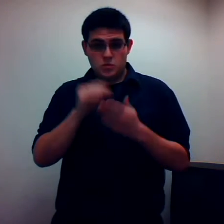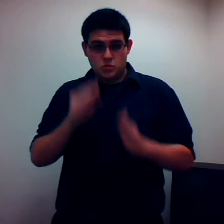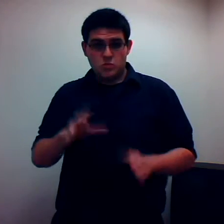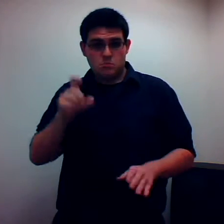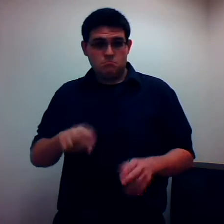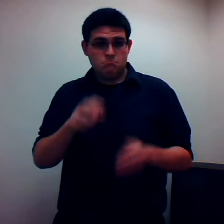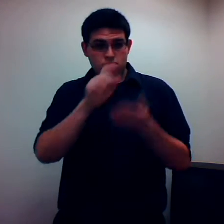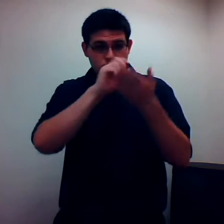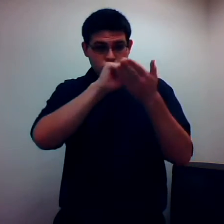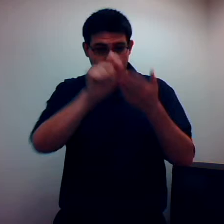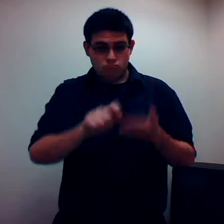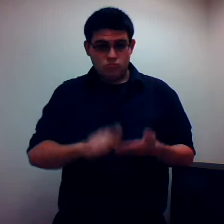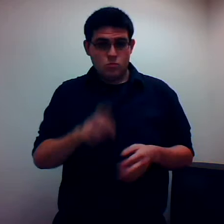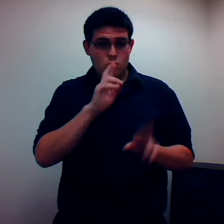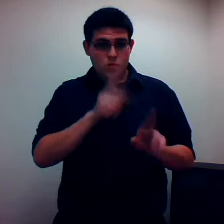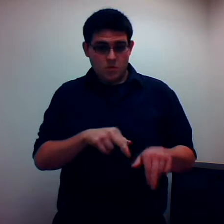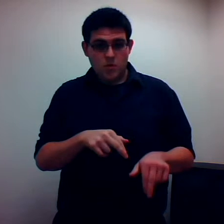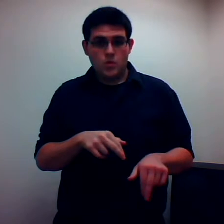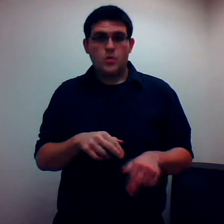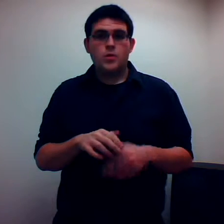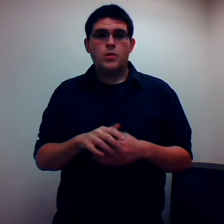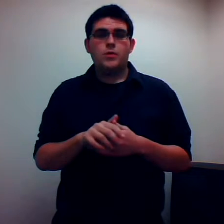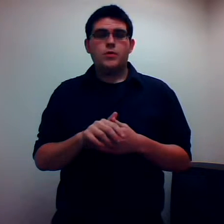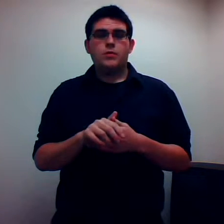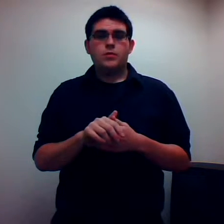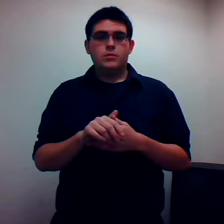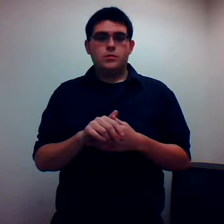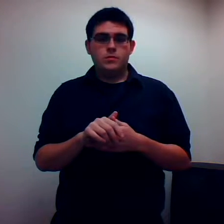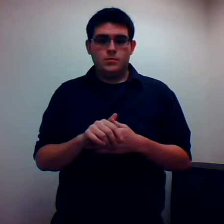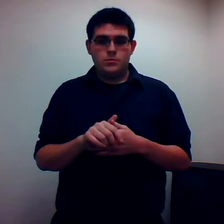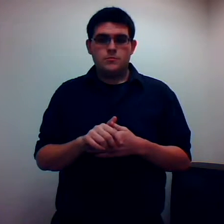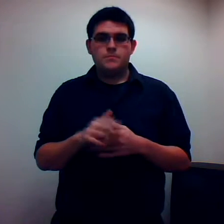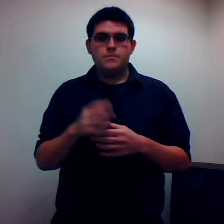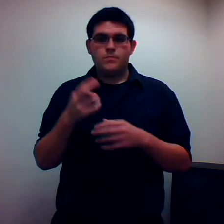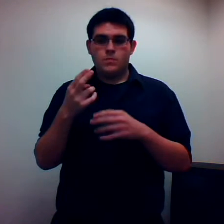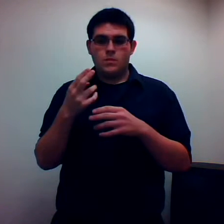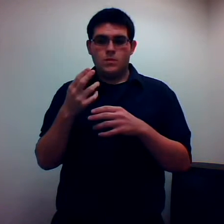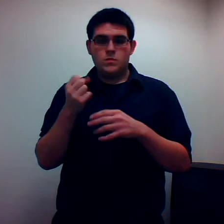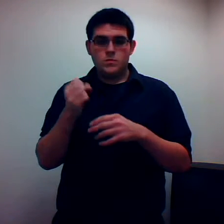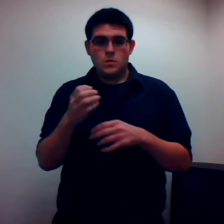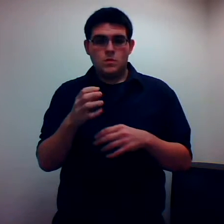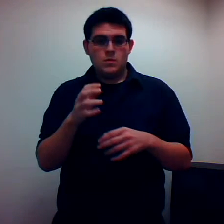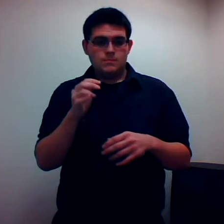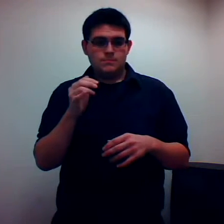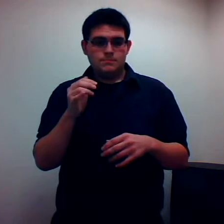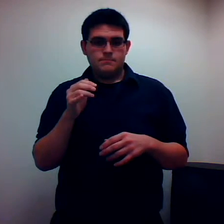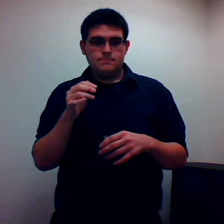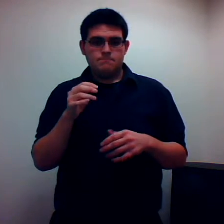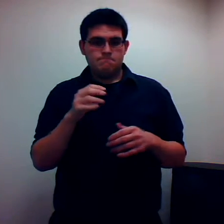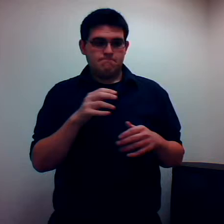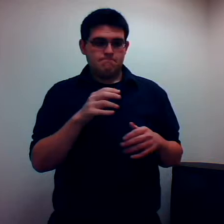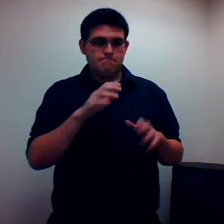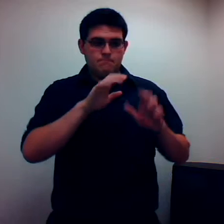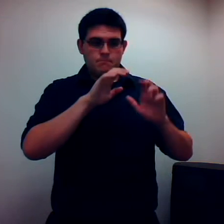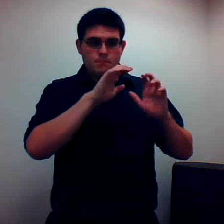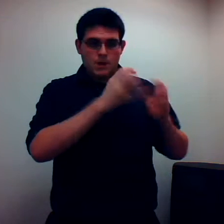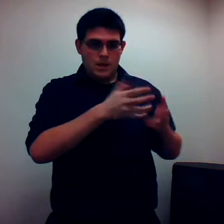articles. But what I encourage them to do is look for the issues in the article. So, for example, if you have two articles